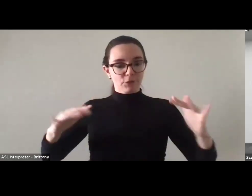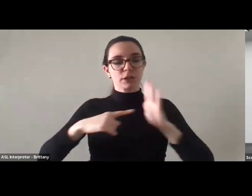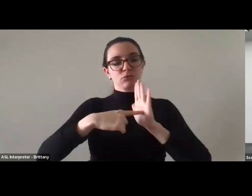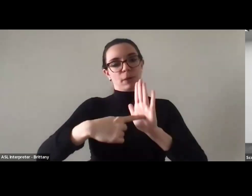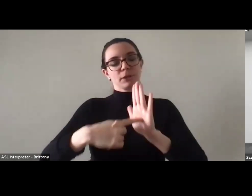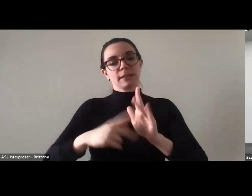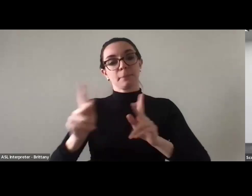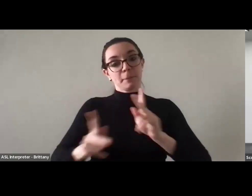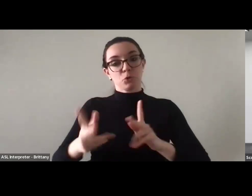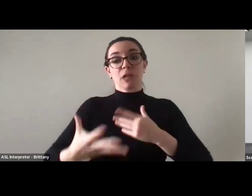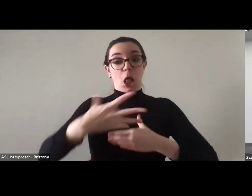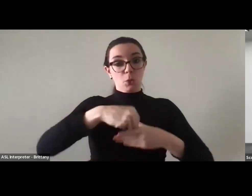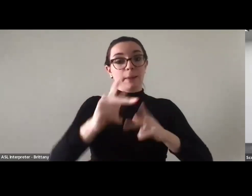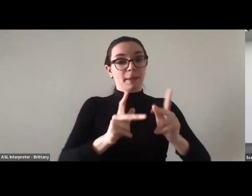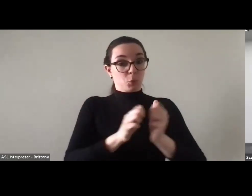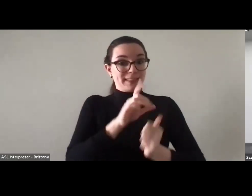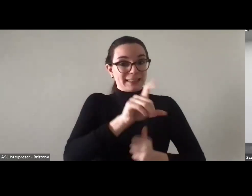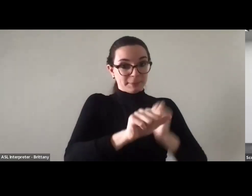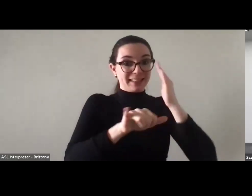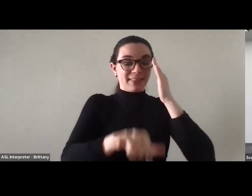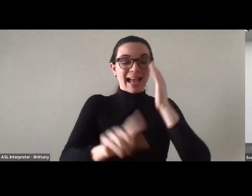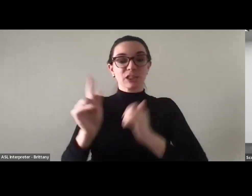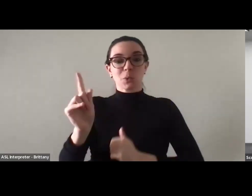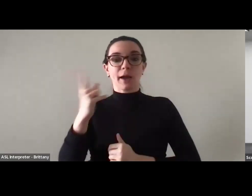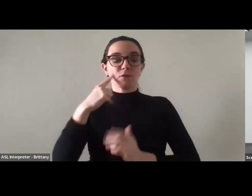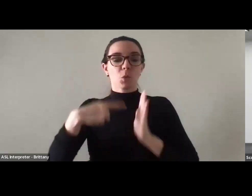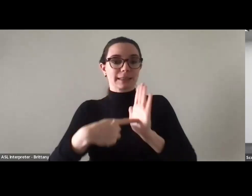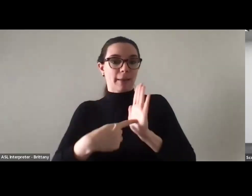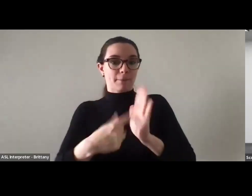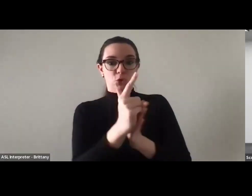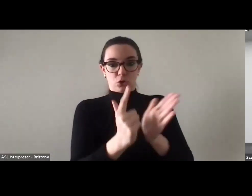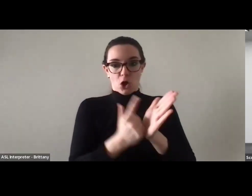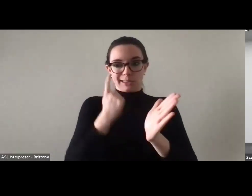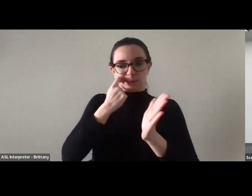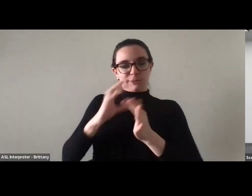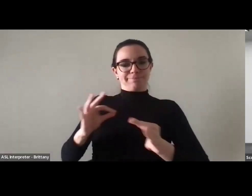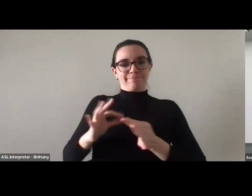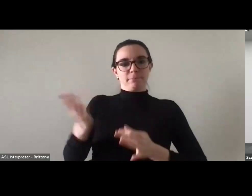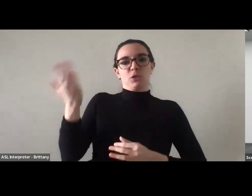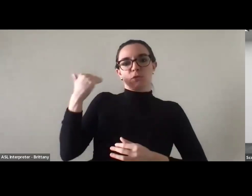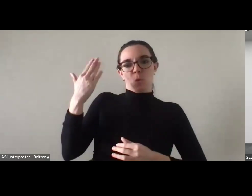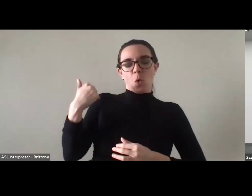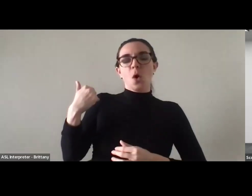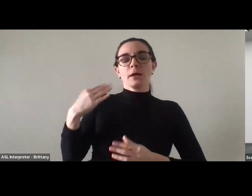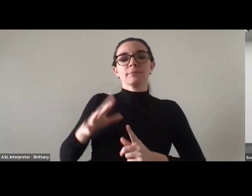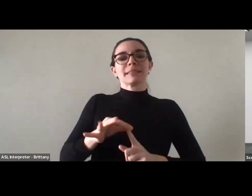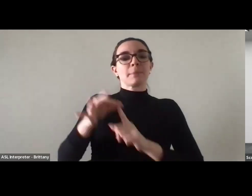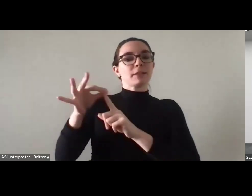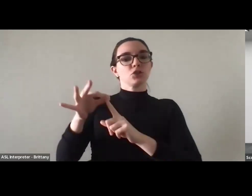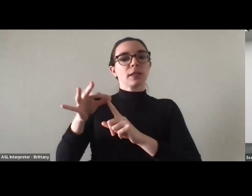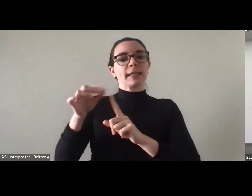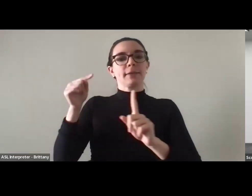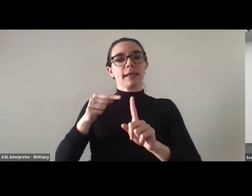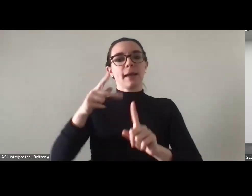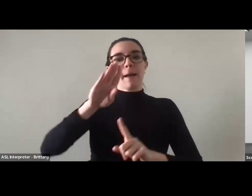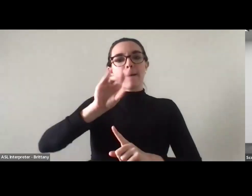with disabilities. And this is also where, for instance, the laws that I noted earlier, particularly the